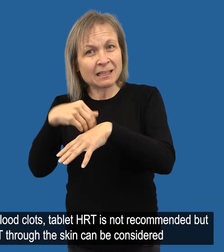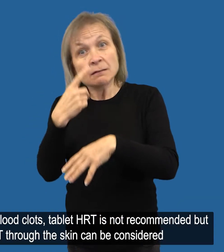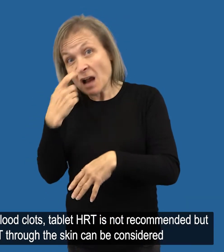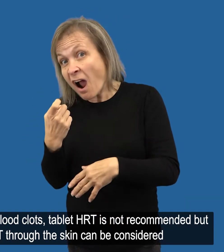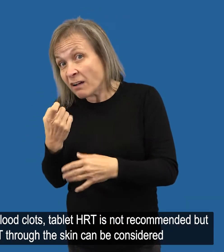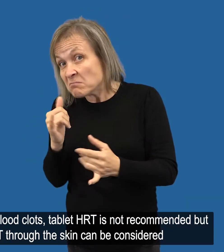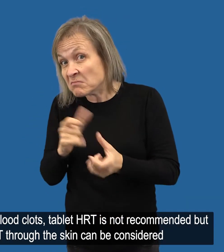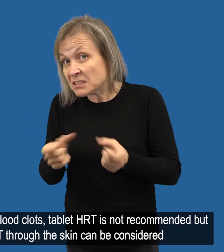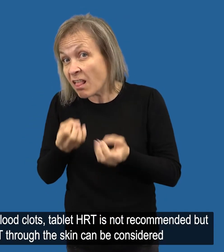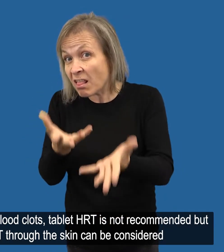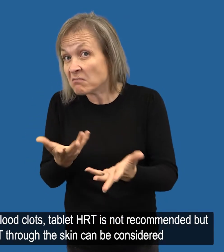considered.